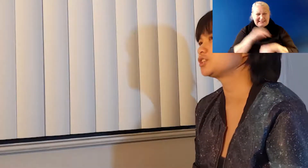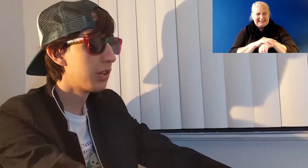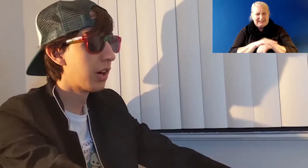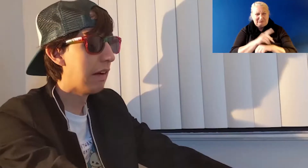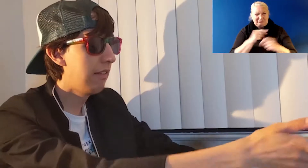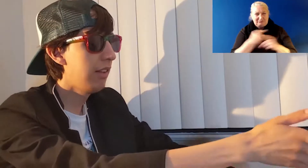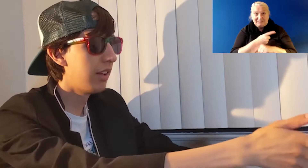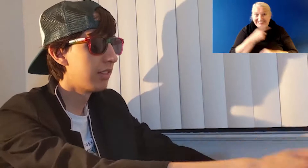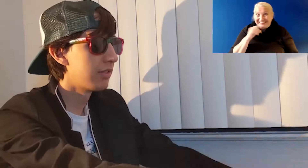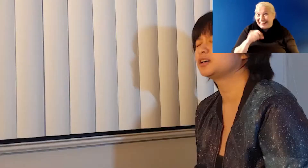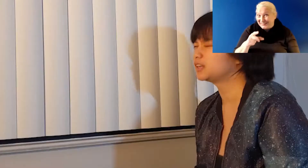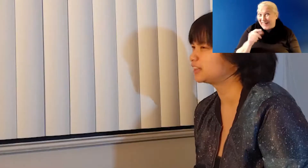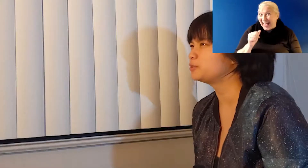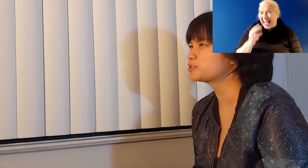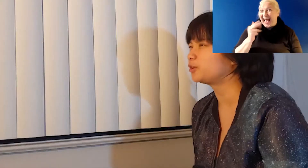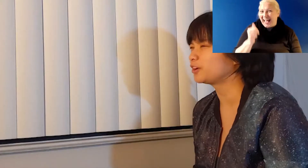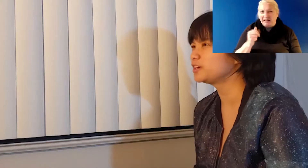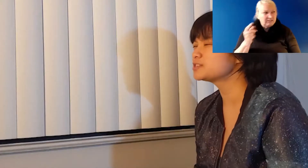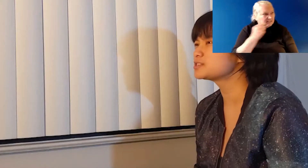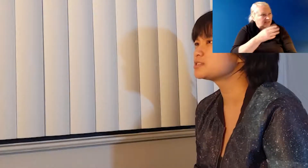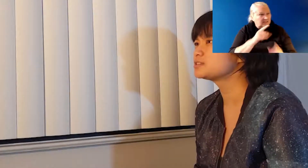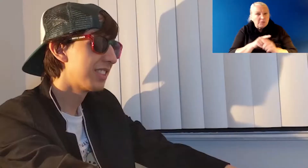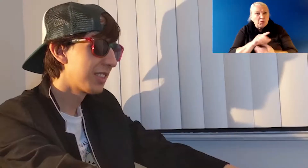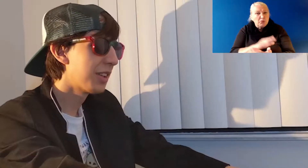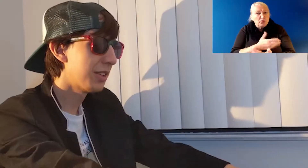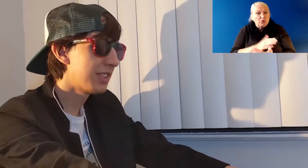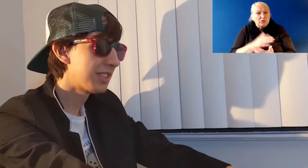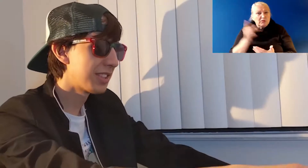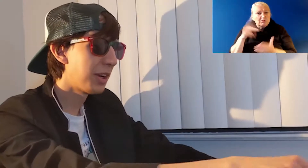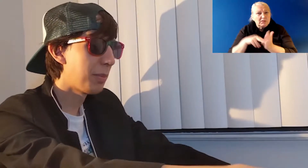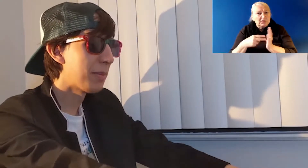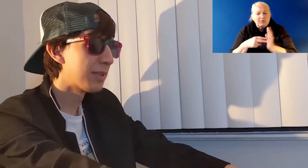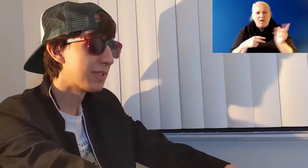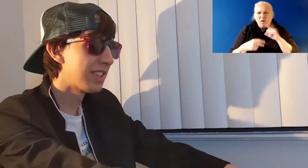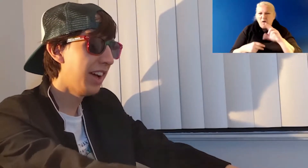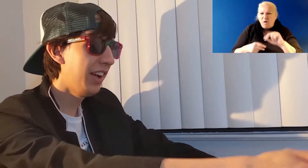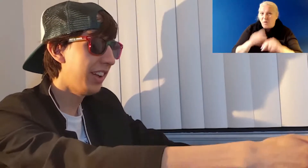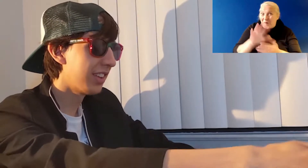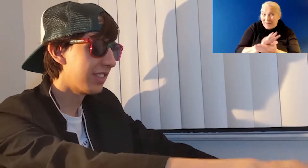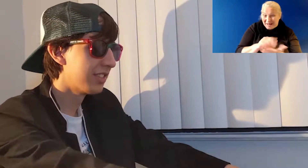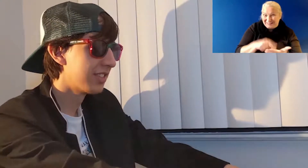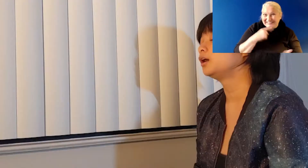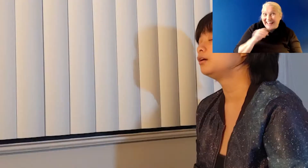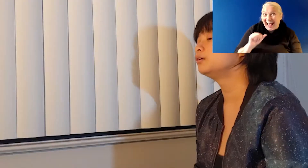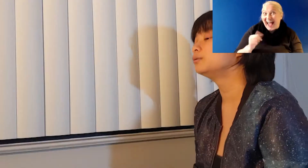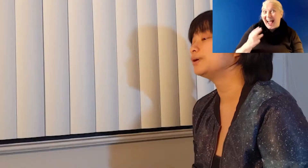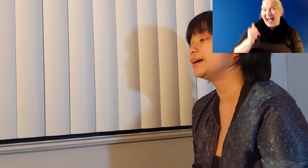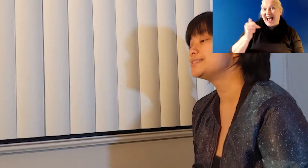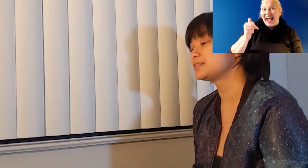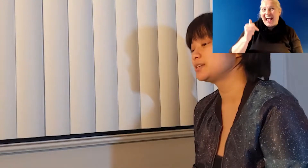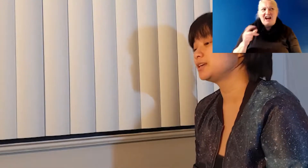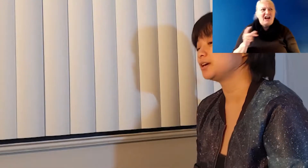You're Like the musical artist? No, it says in your paper. It says aha. Oh, I see.